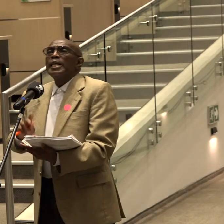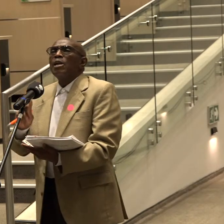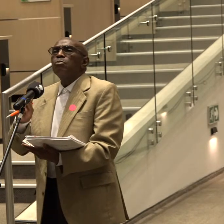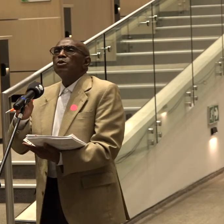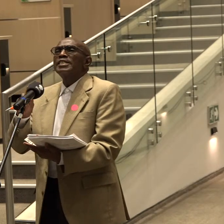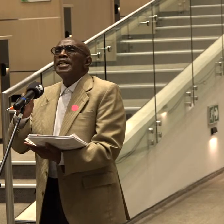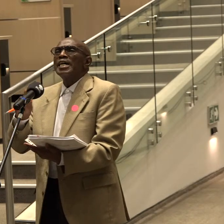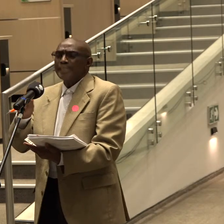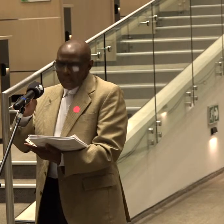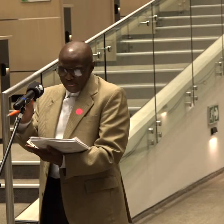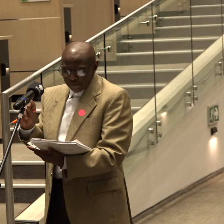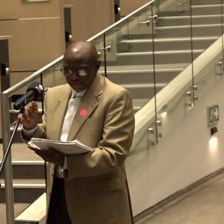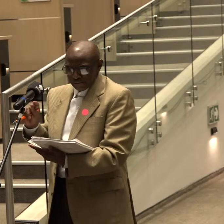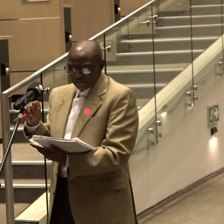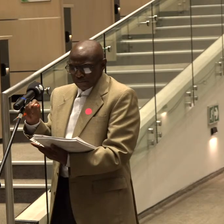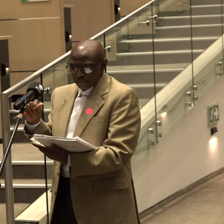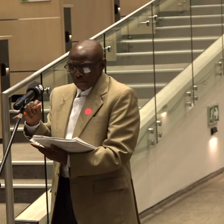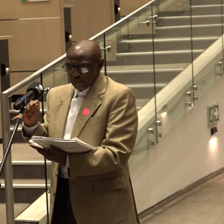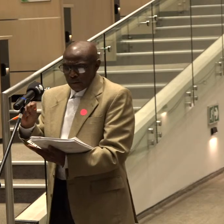Tata